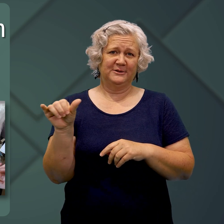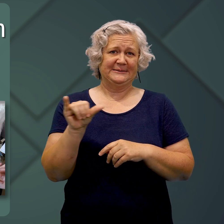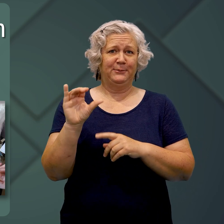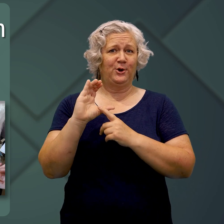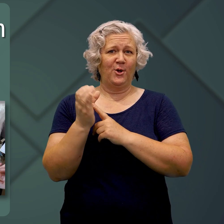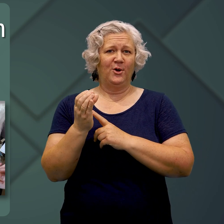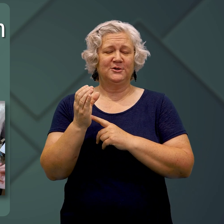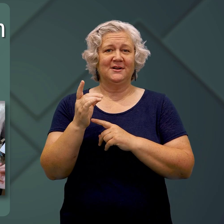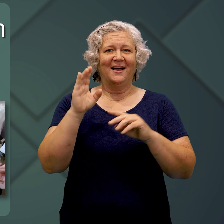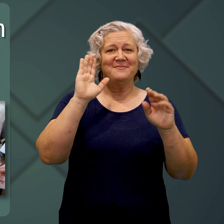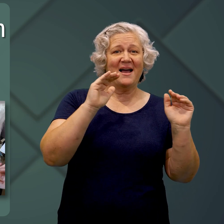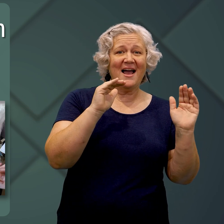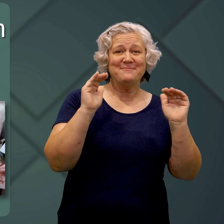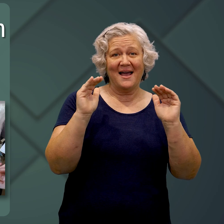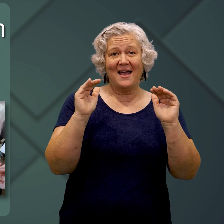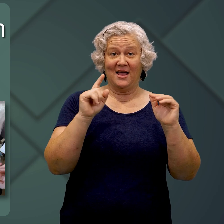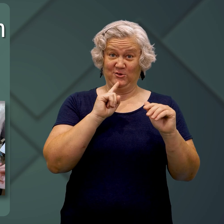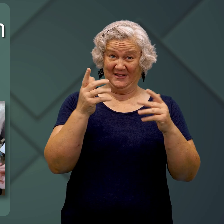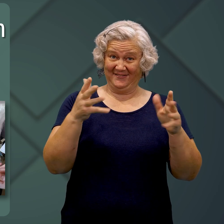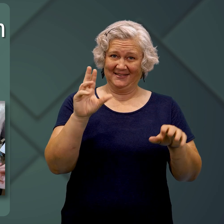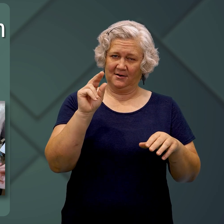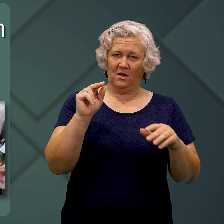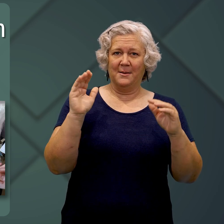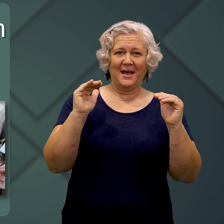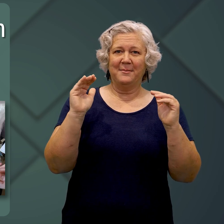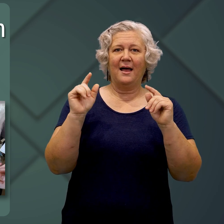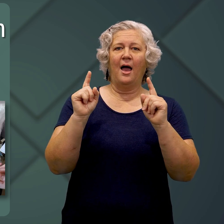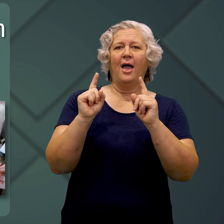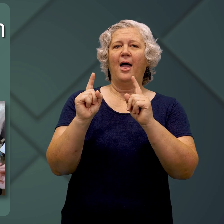different cultures out there. Goodbyes take forever.